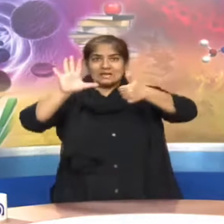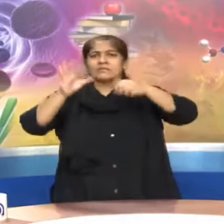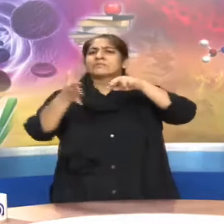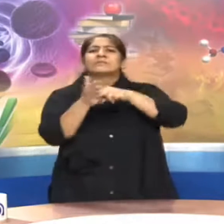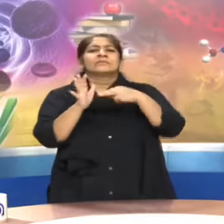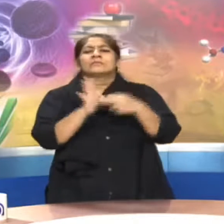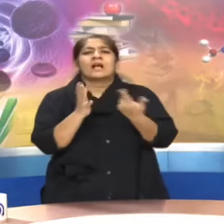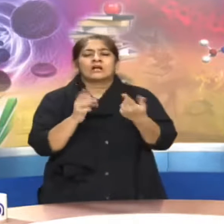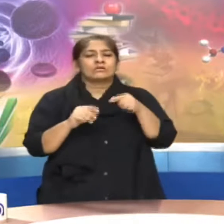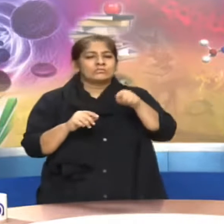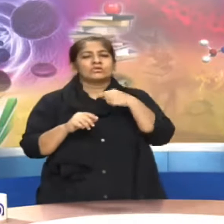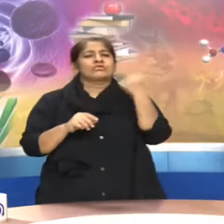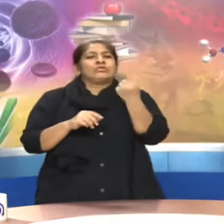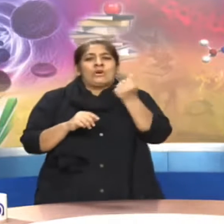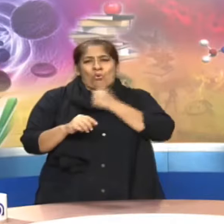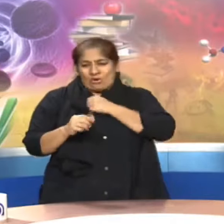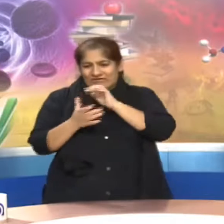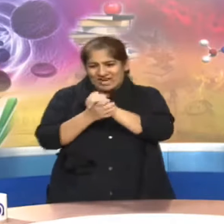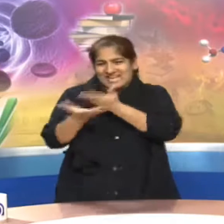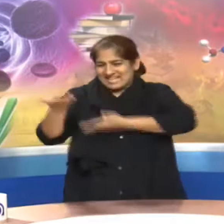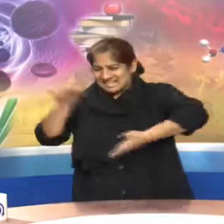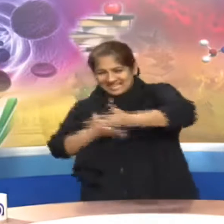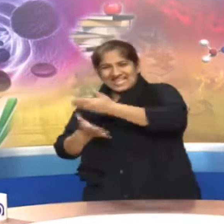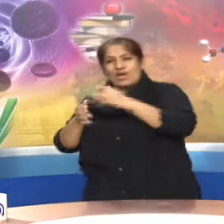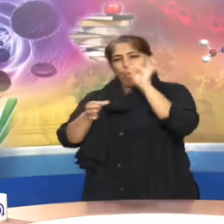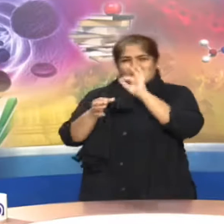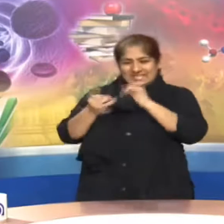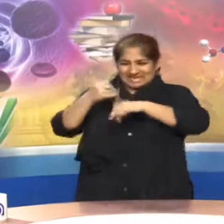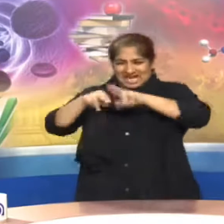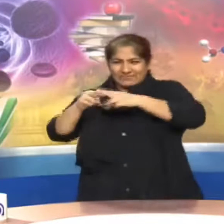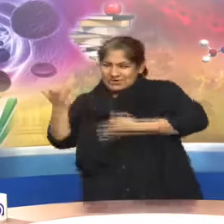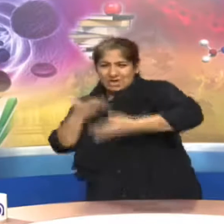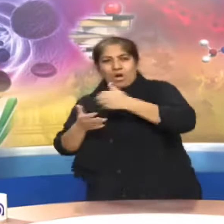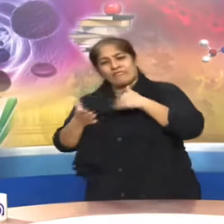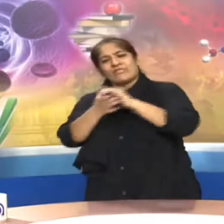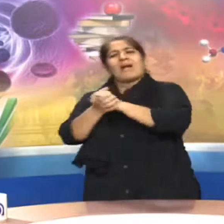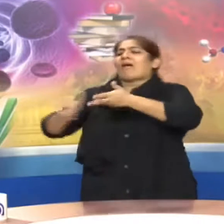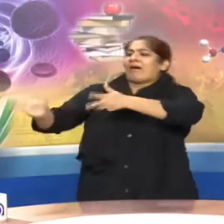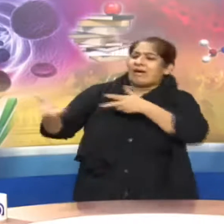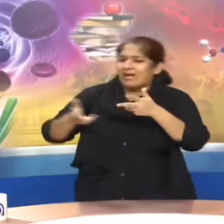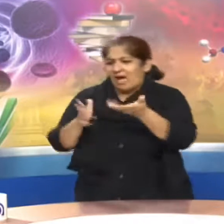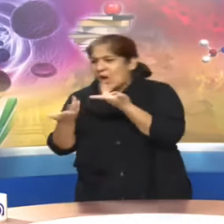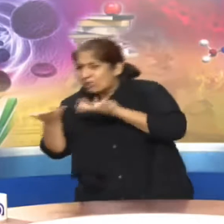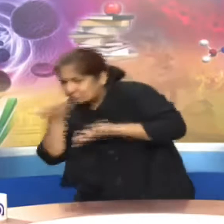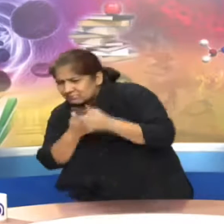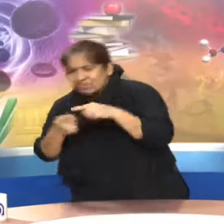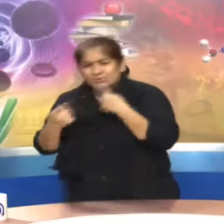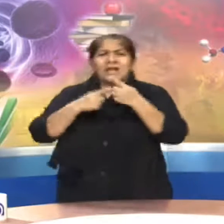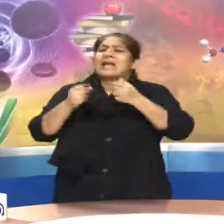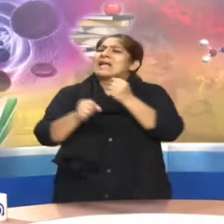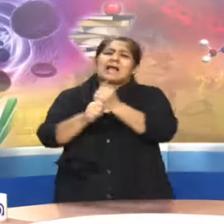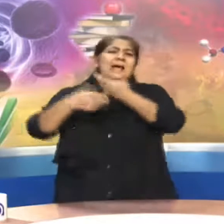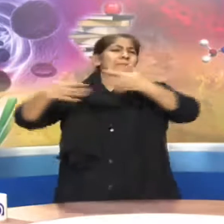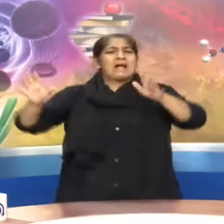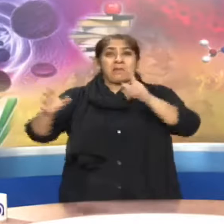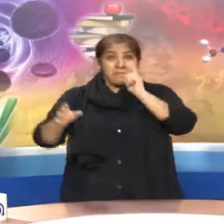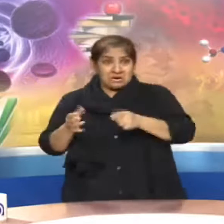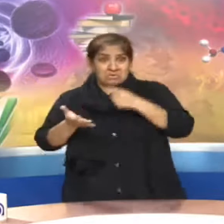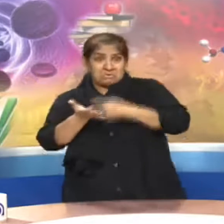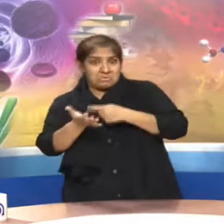The sixth point explains the use of informal channel, like we all have friend circle and we all